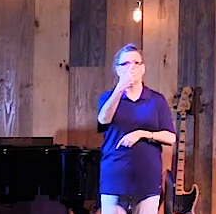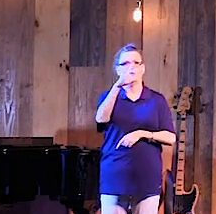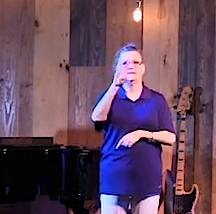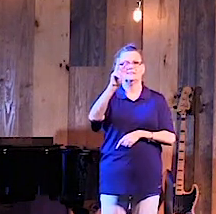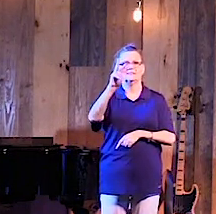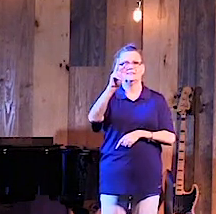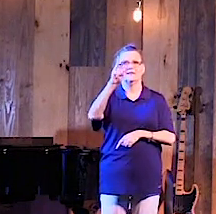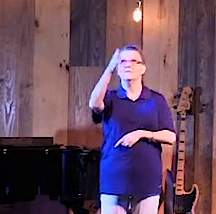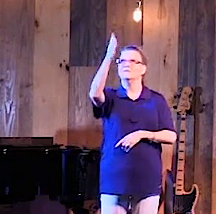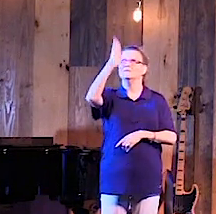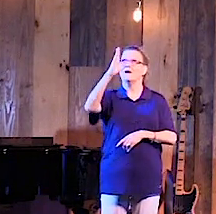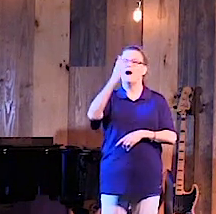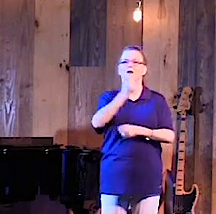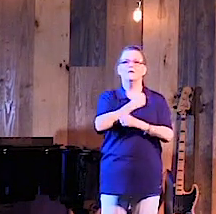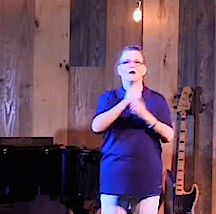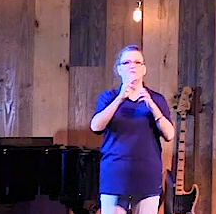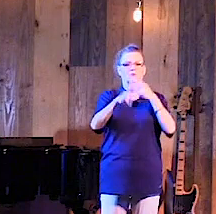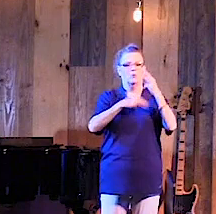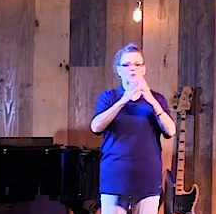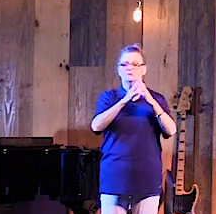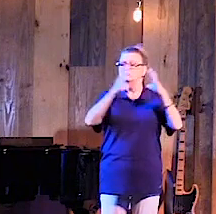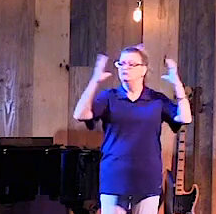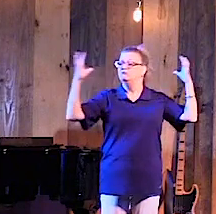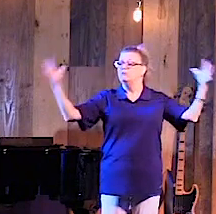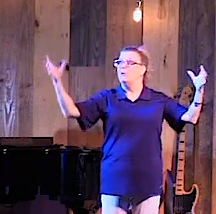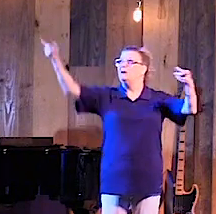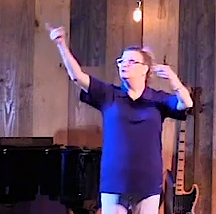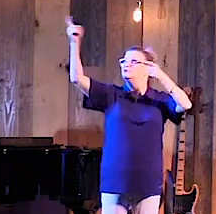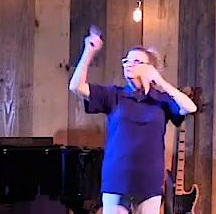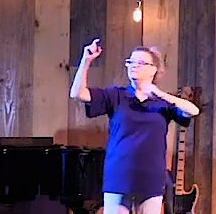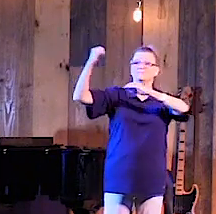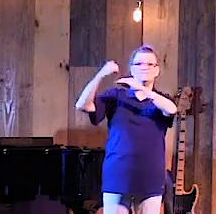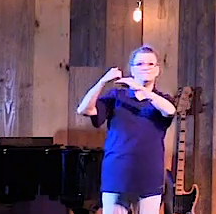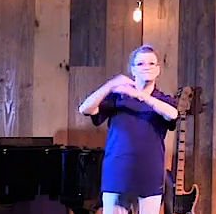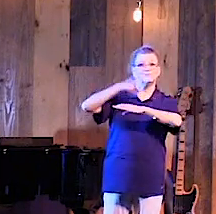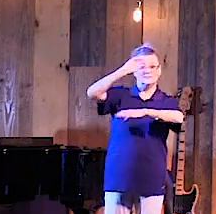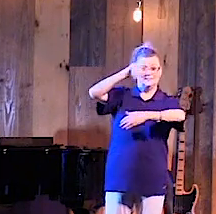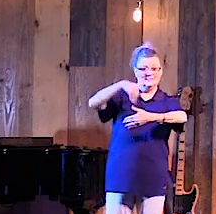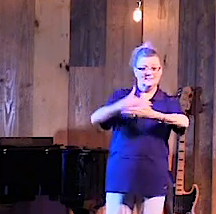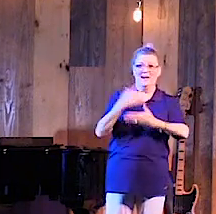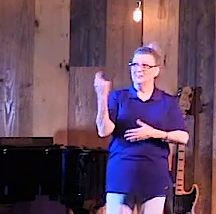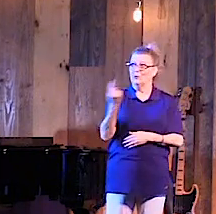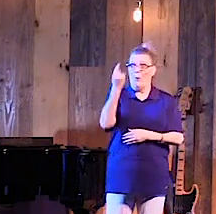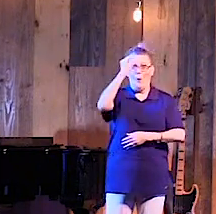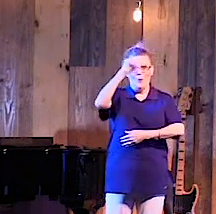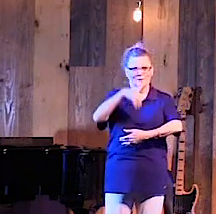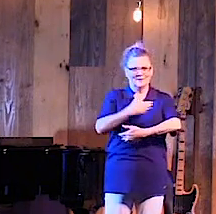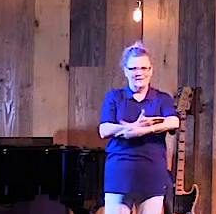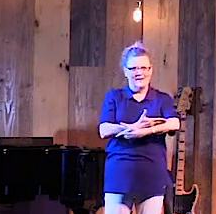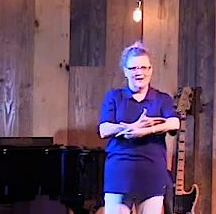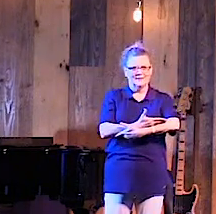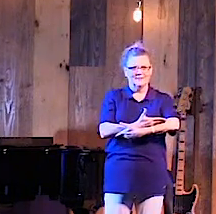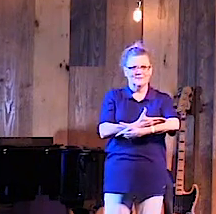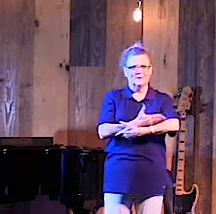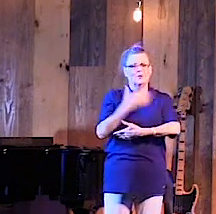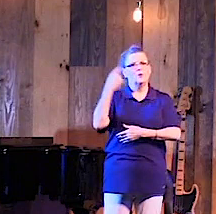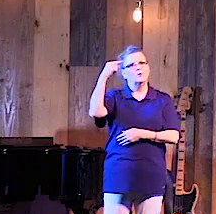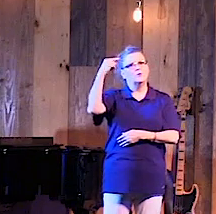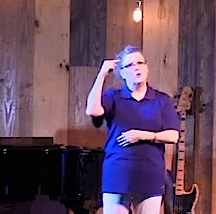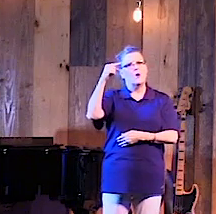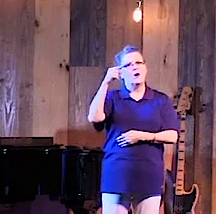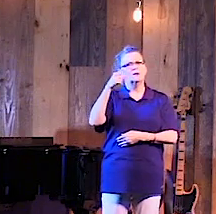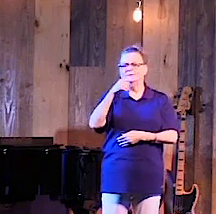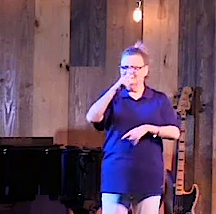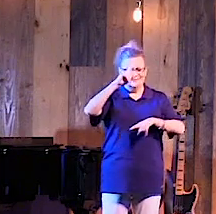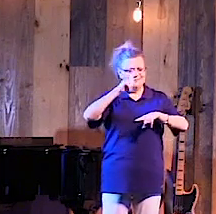God so loved the world that he gave his only begotten son that whoever believes in him shall not perish but have everlasting